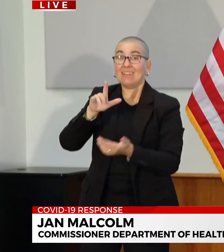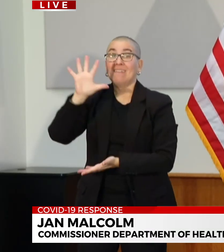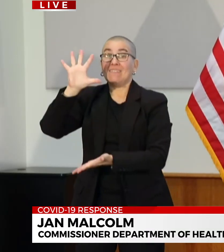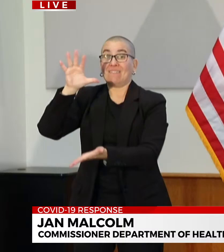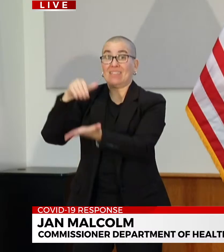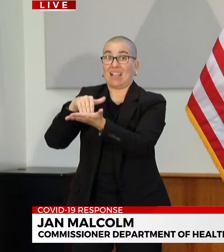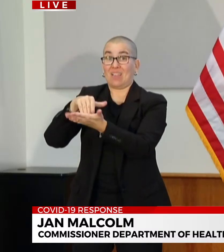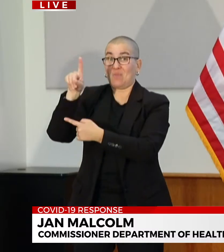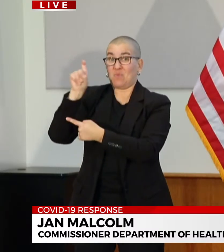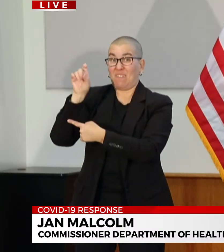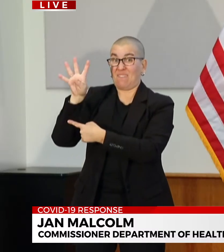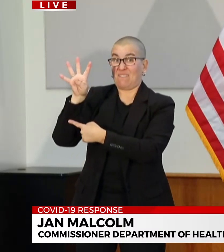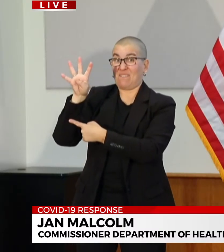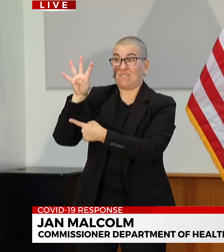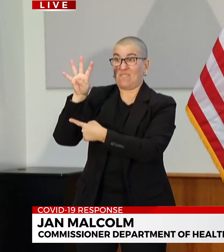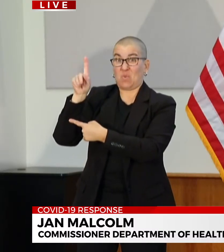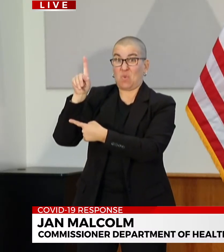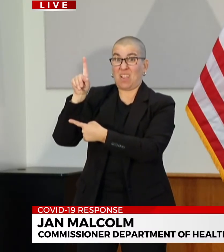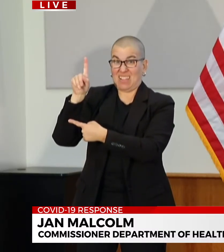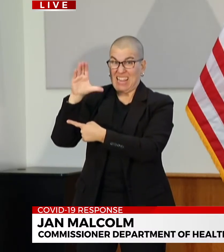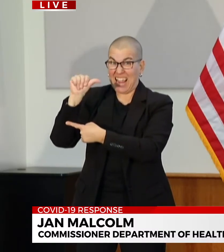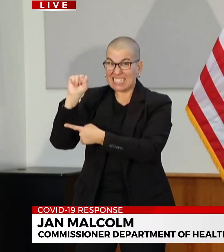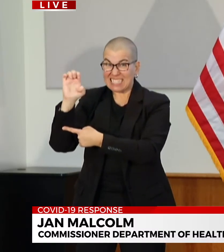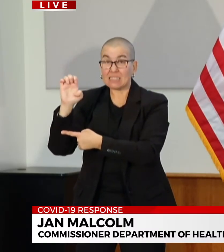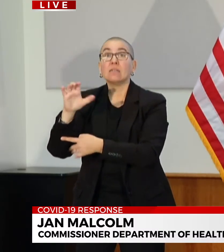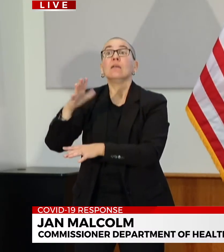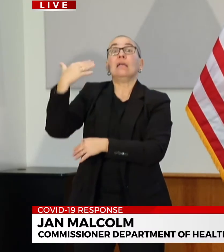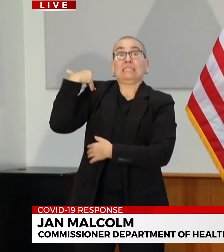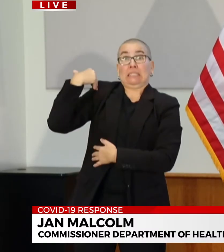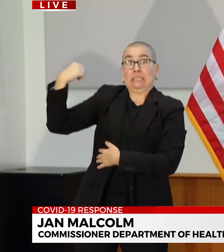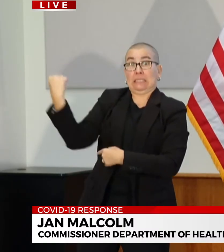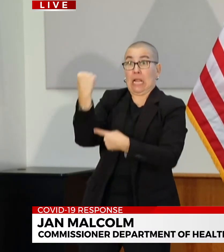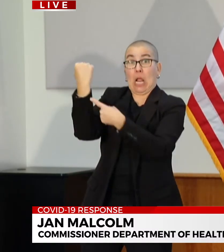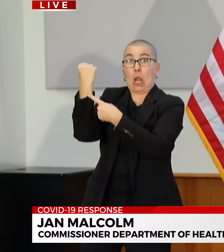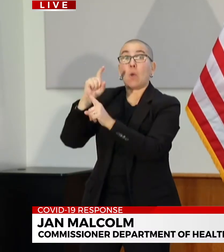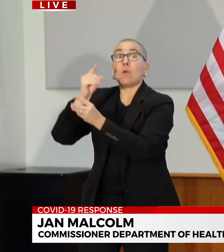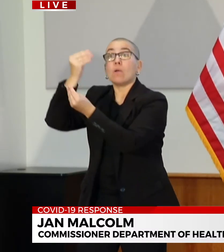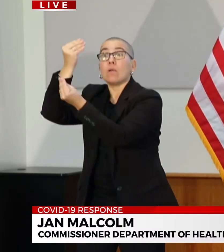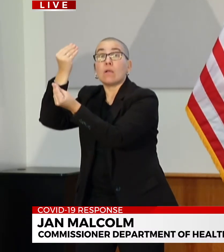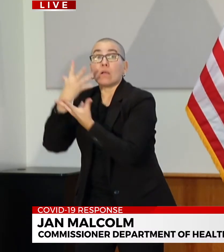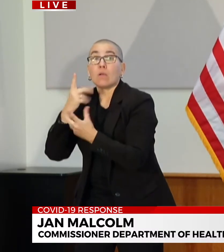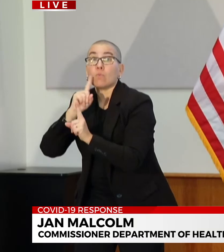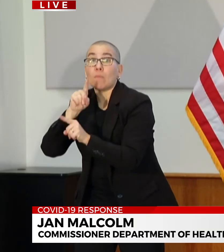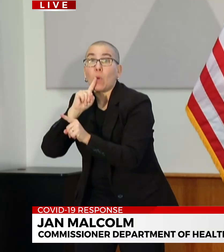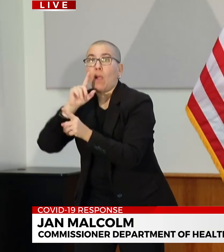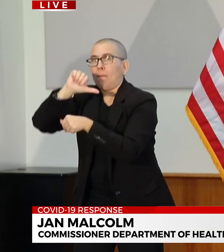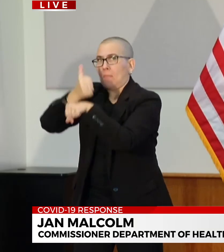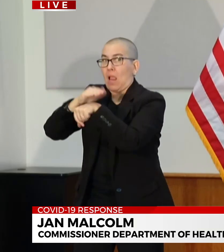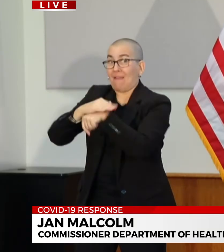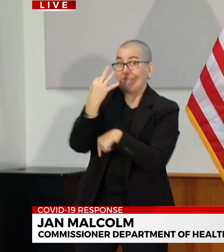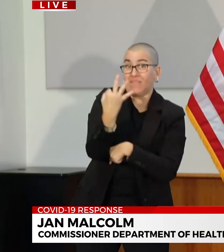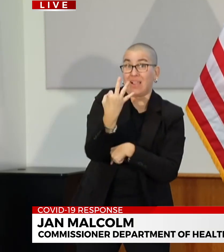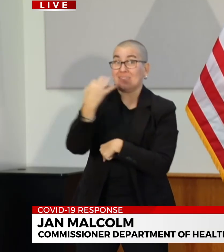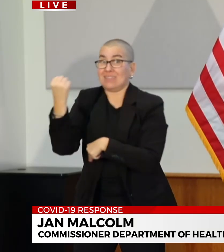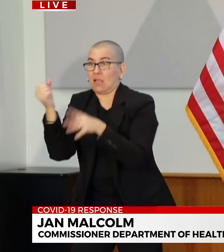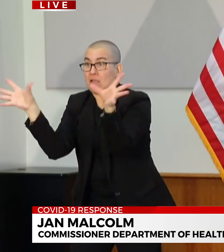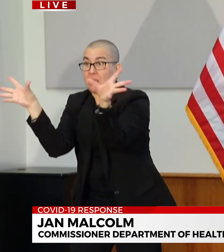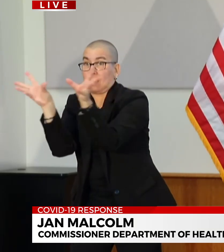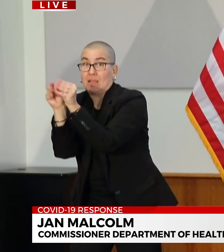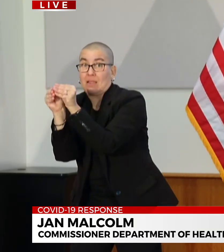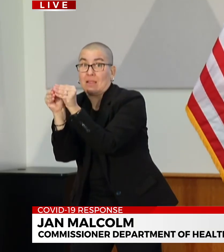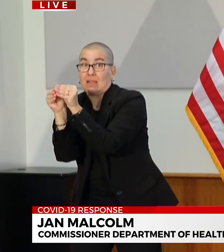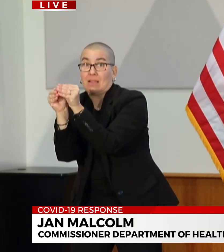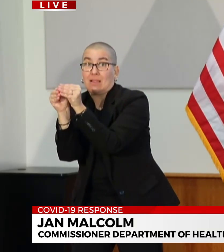reported Friday. On Saturday, we reported 2 days worth of data together, from Thursday, the holiday,